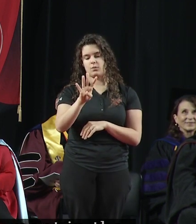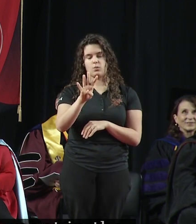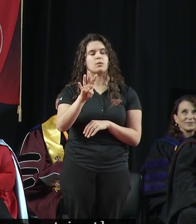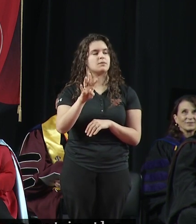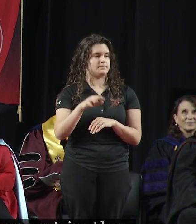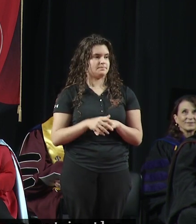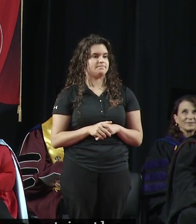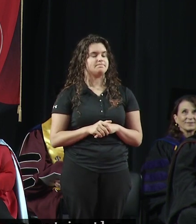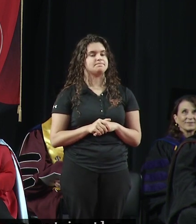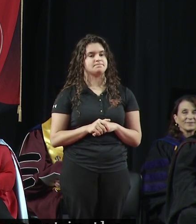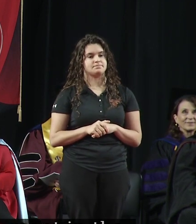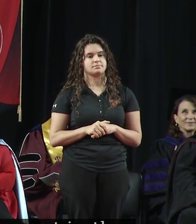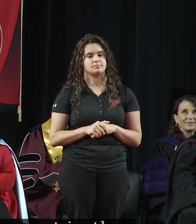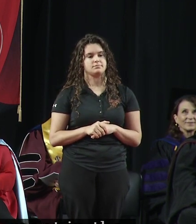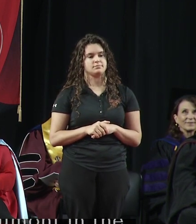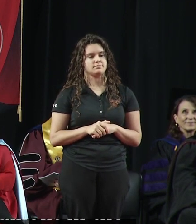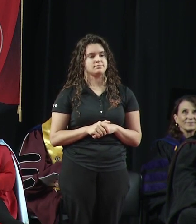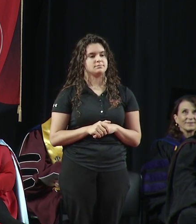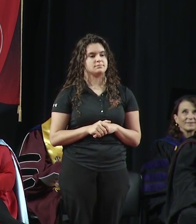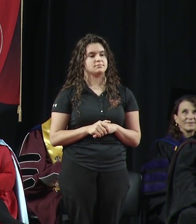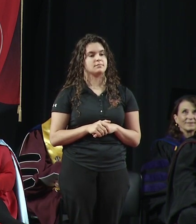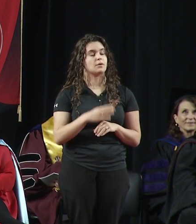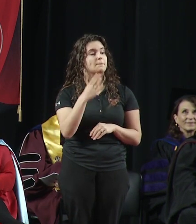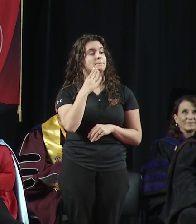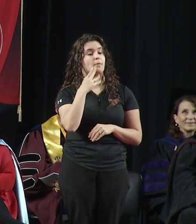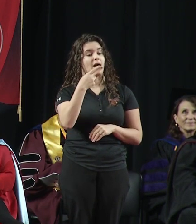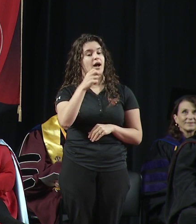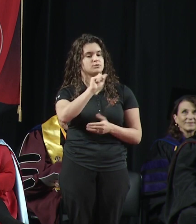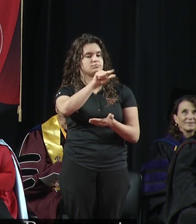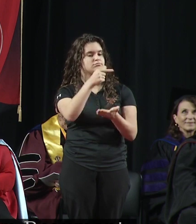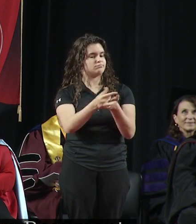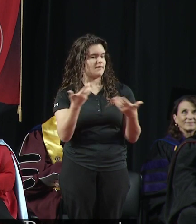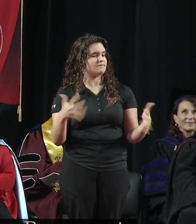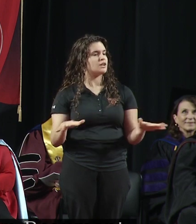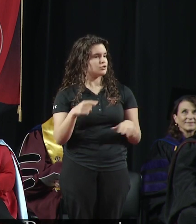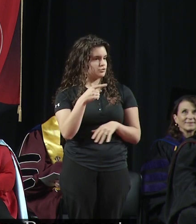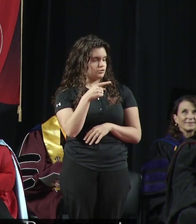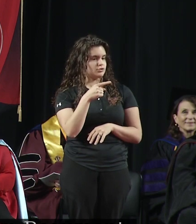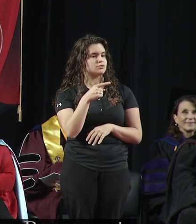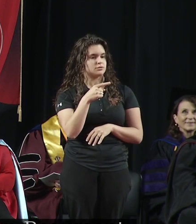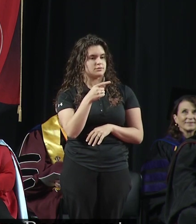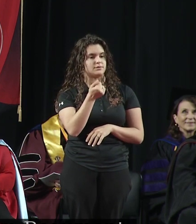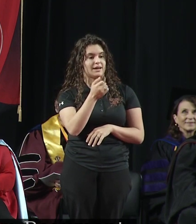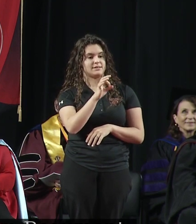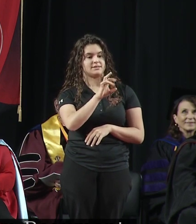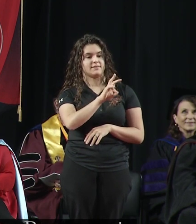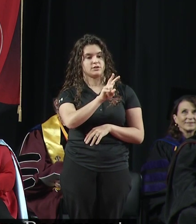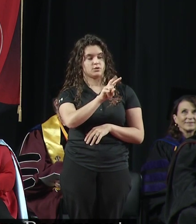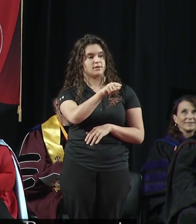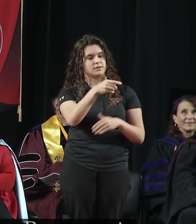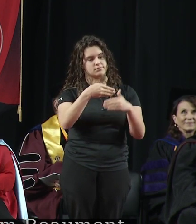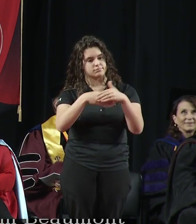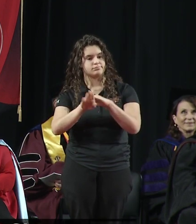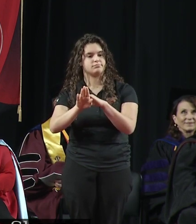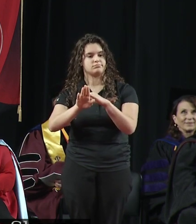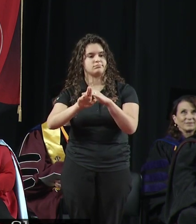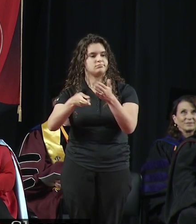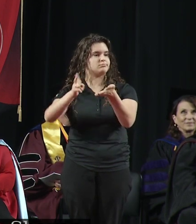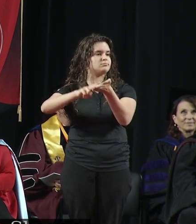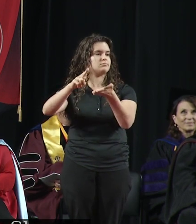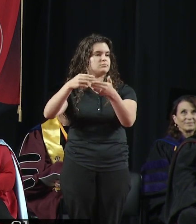1964. He graduated from Beaumont High School in 1972, and then he enrolled at